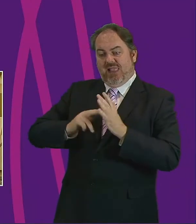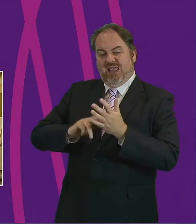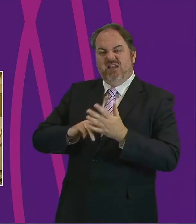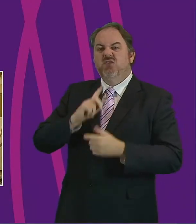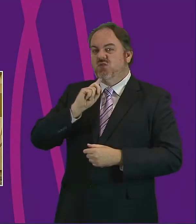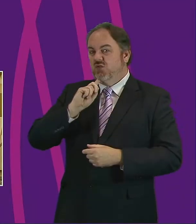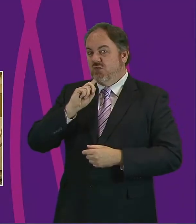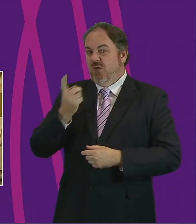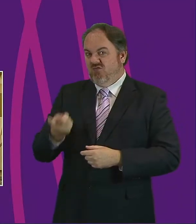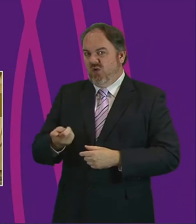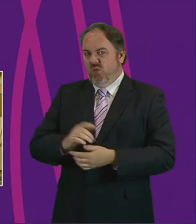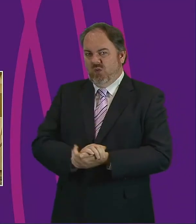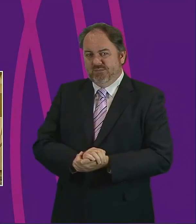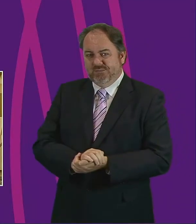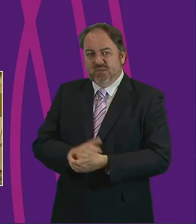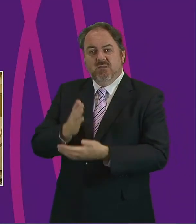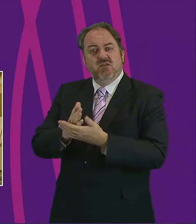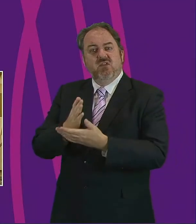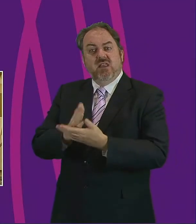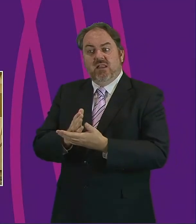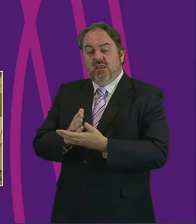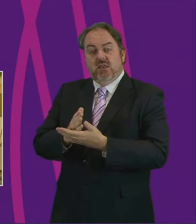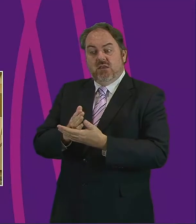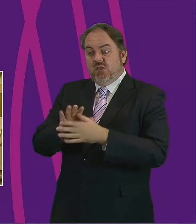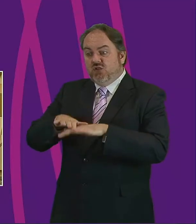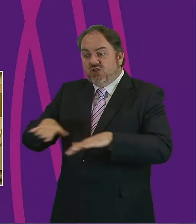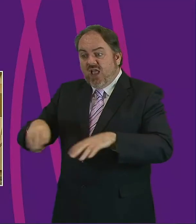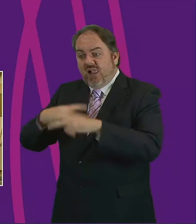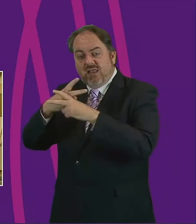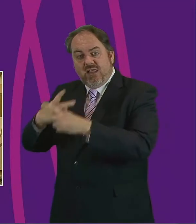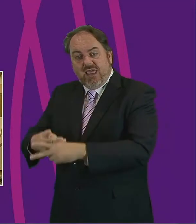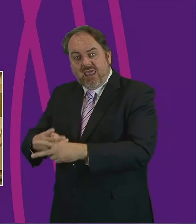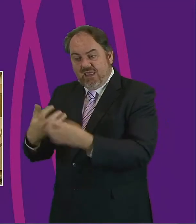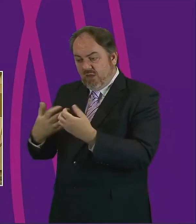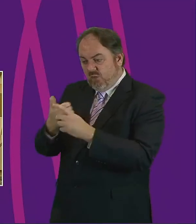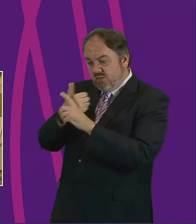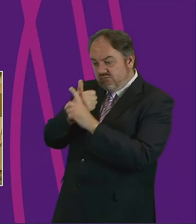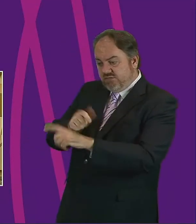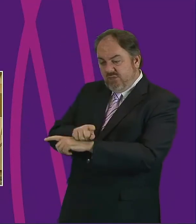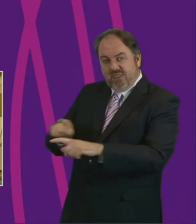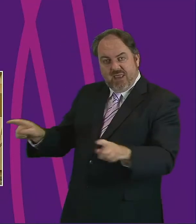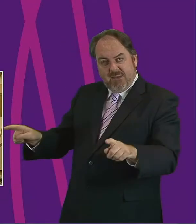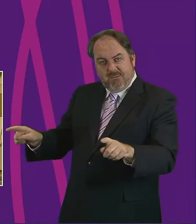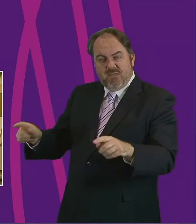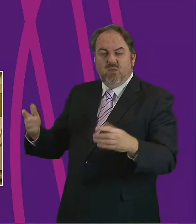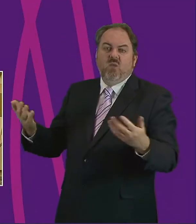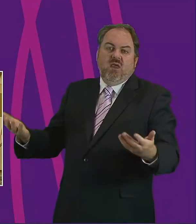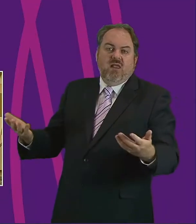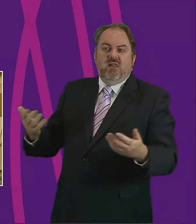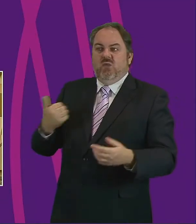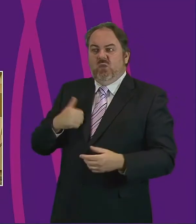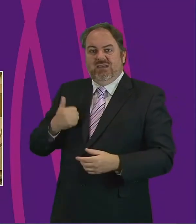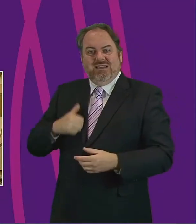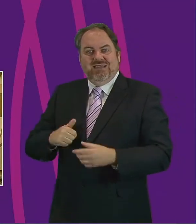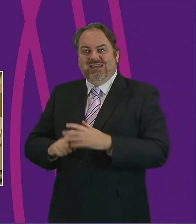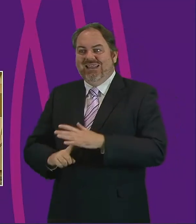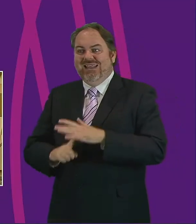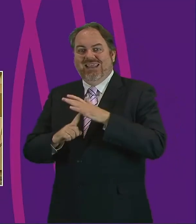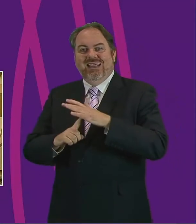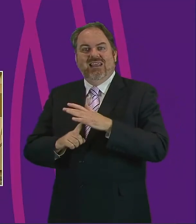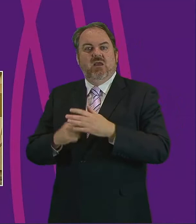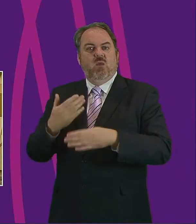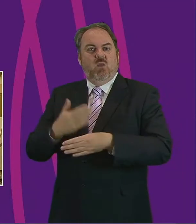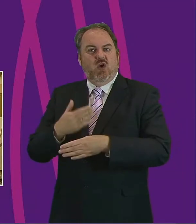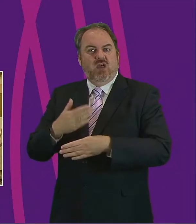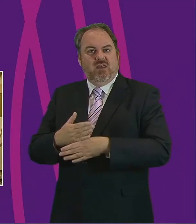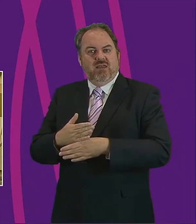terms of childcare, we want to see more key workers have access to the critical childcare hubs that